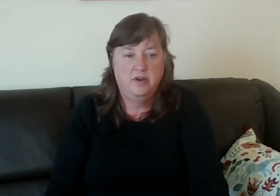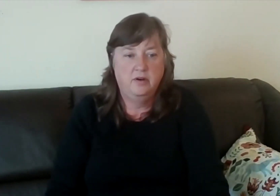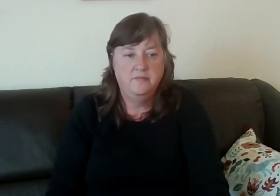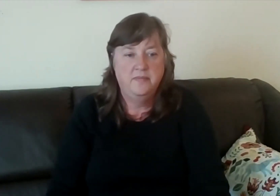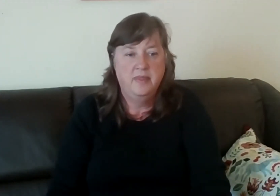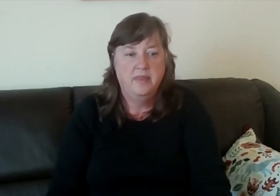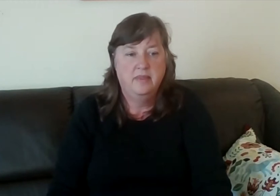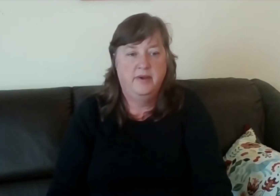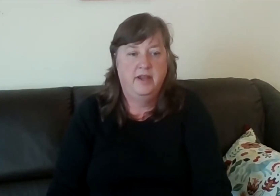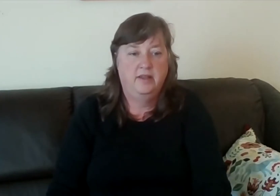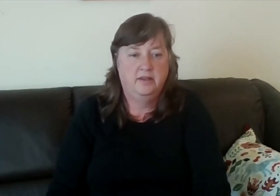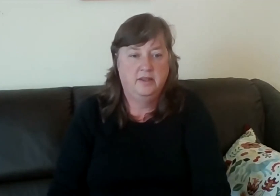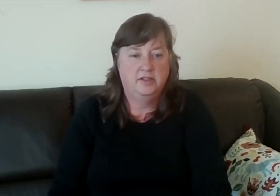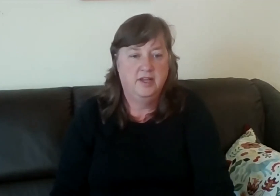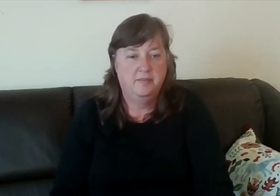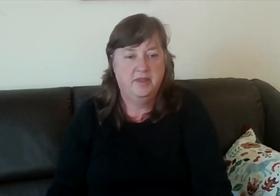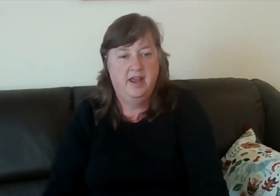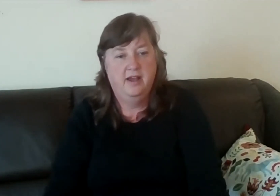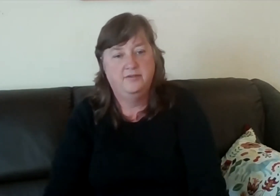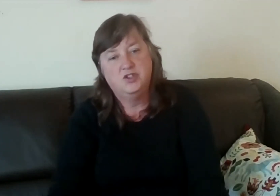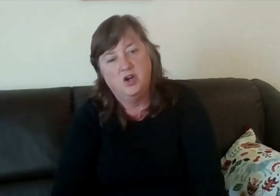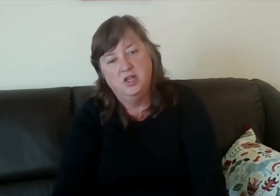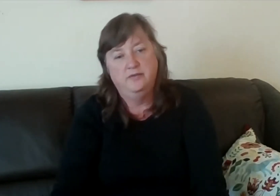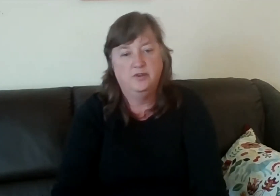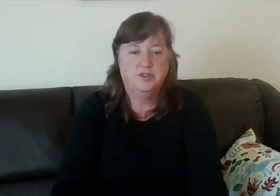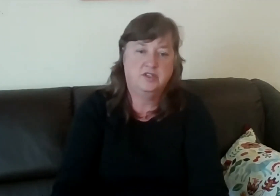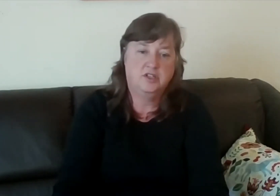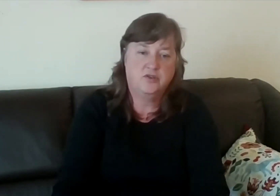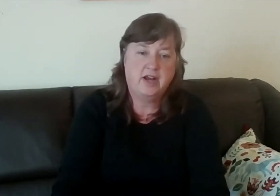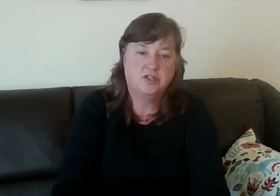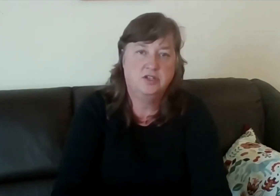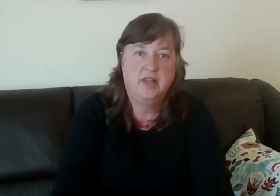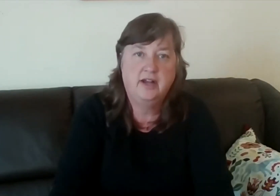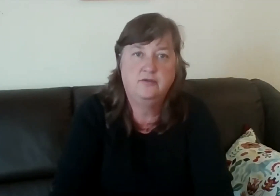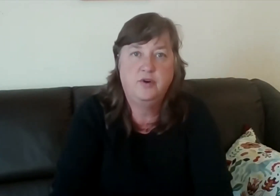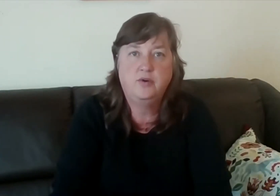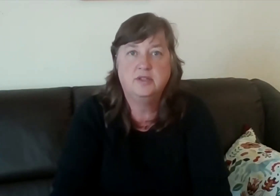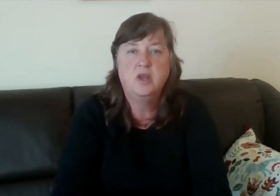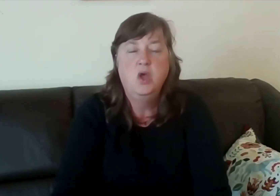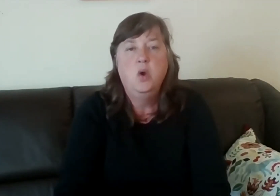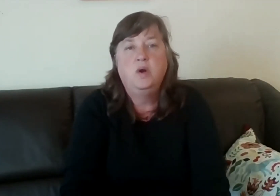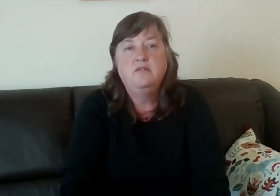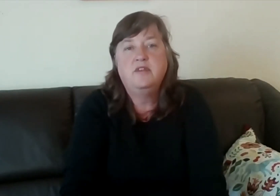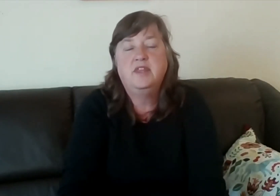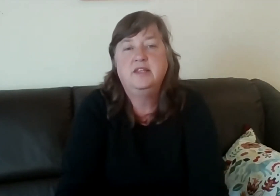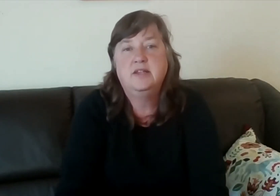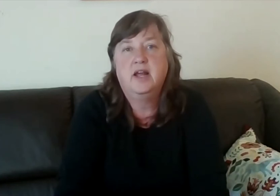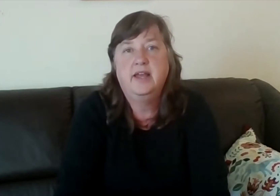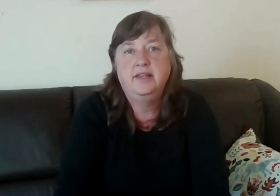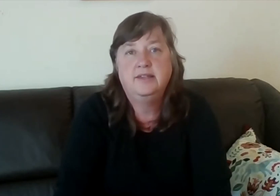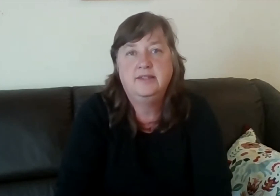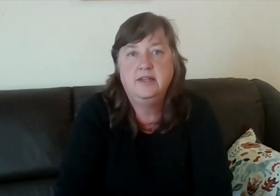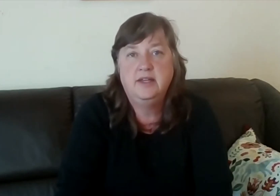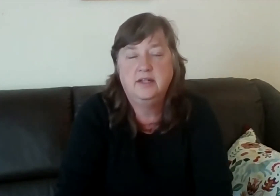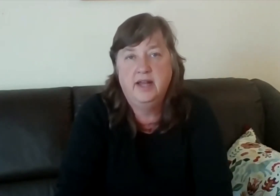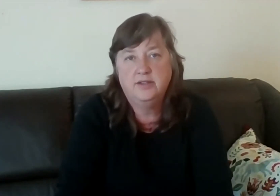behavior, the little tip that I have, stalling versus distraction or lack of focus. One of the things that I see in